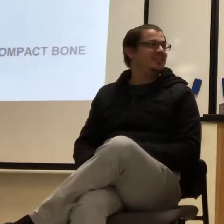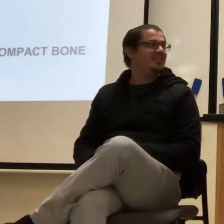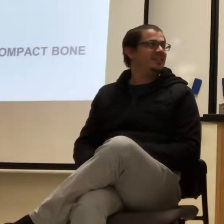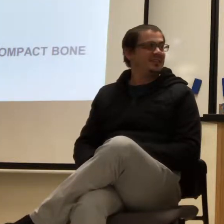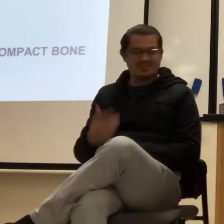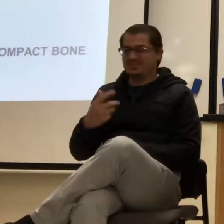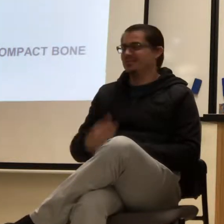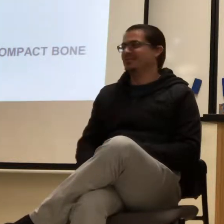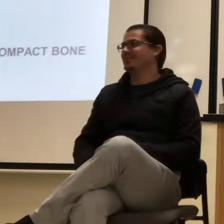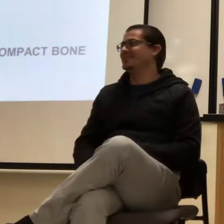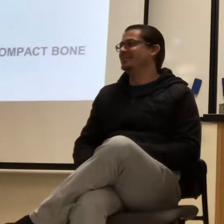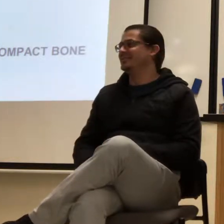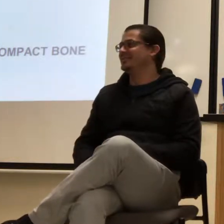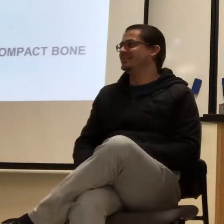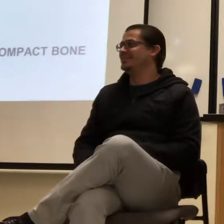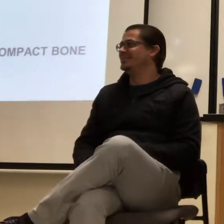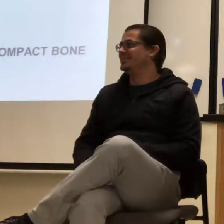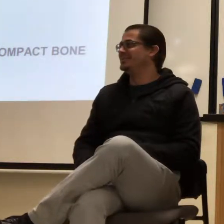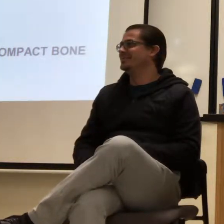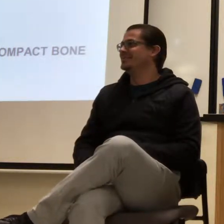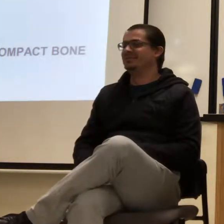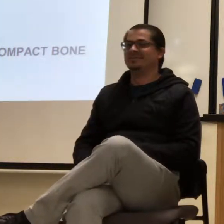Alright, this is on now.